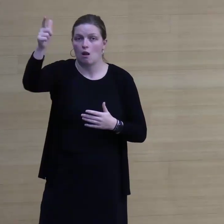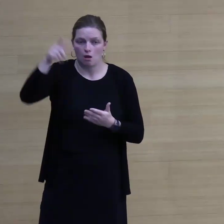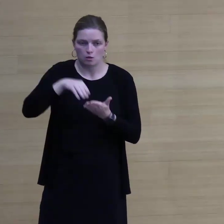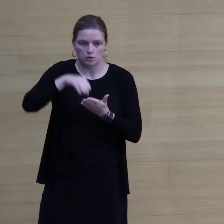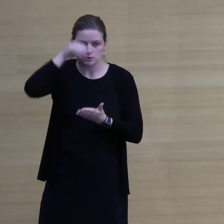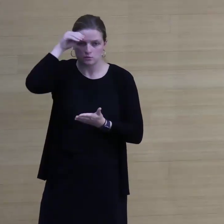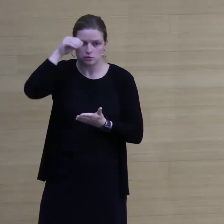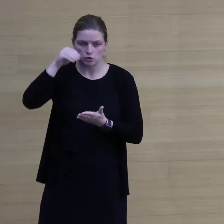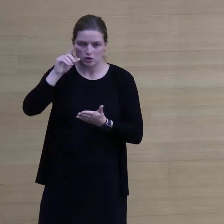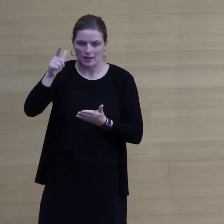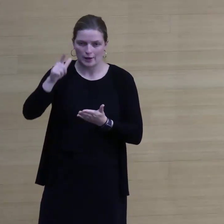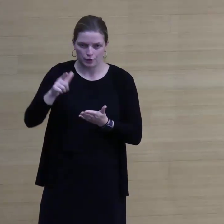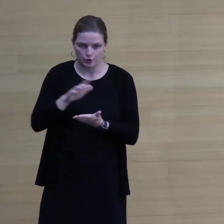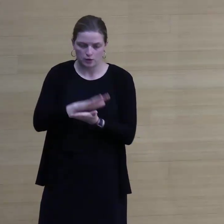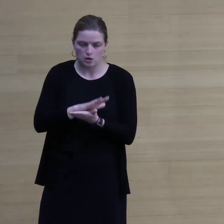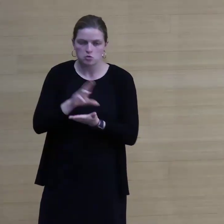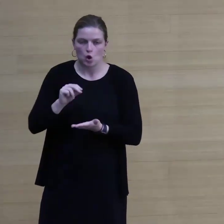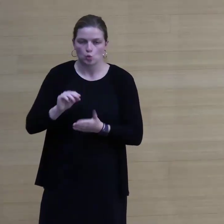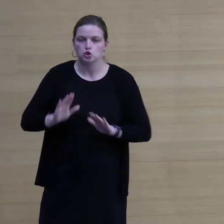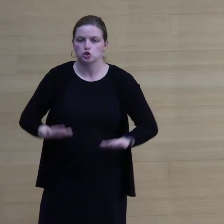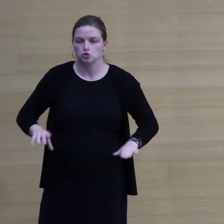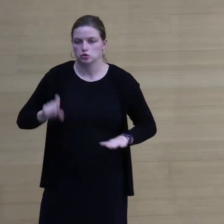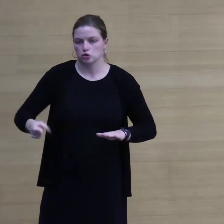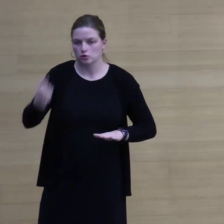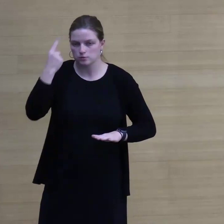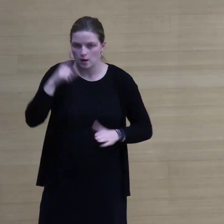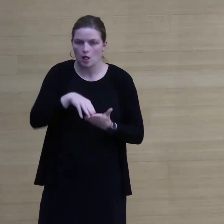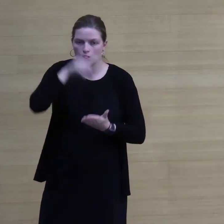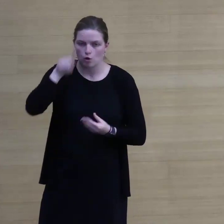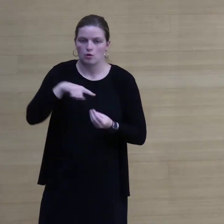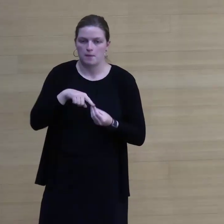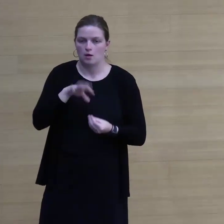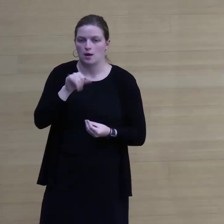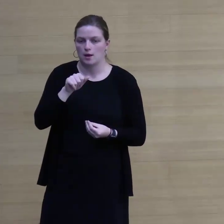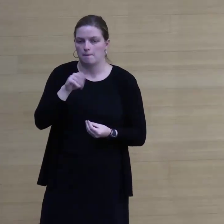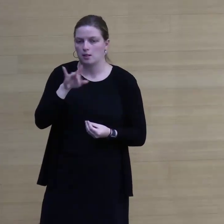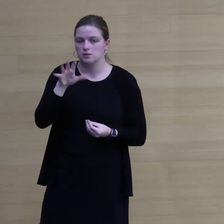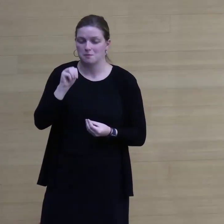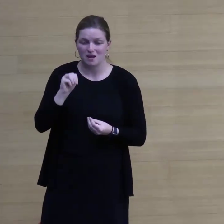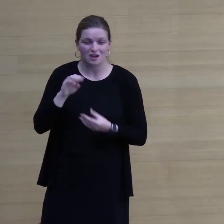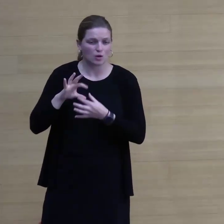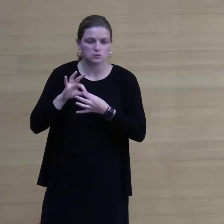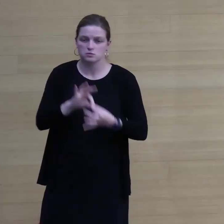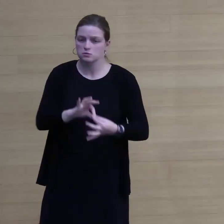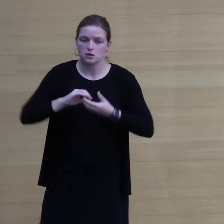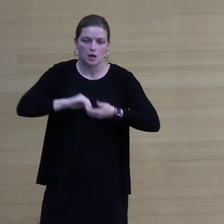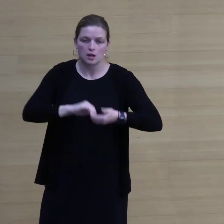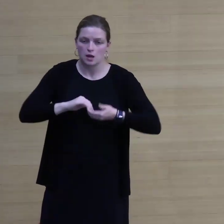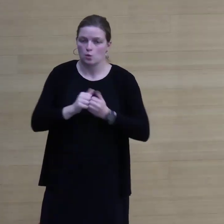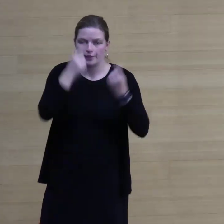It's not. It's something I think children should understand and learn. And it goes hand in hand with the consent piece for